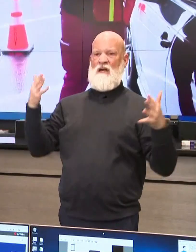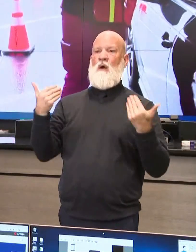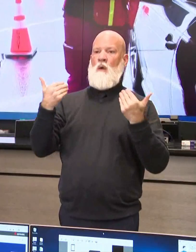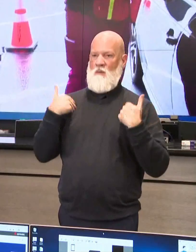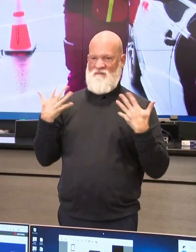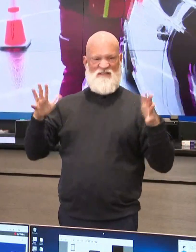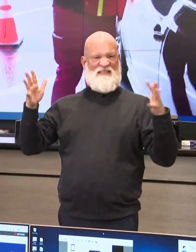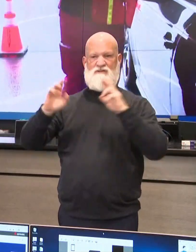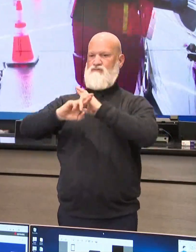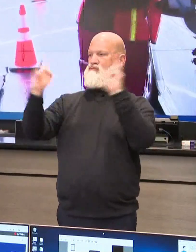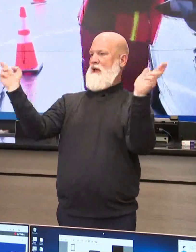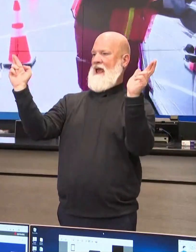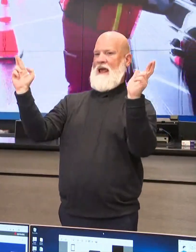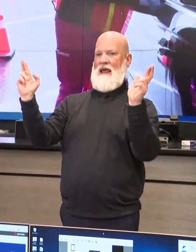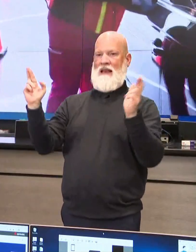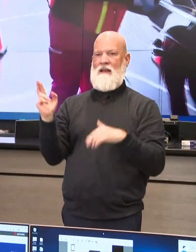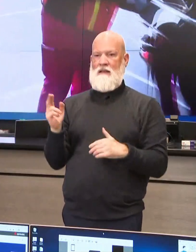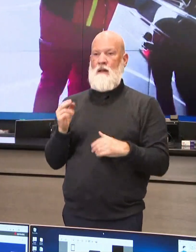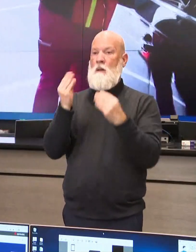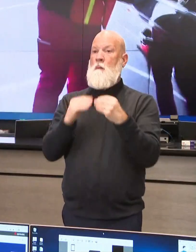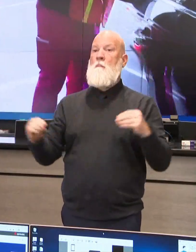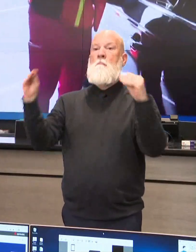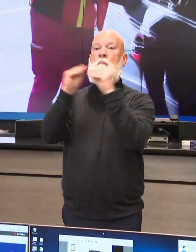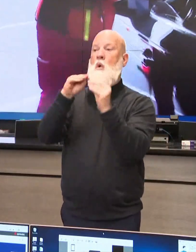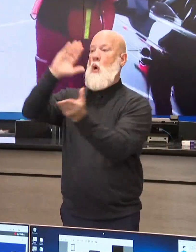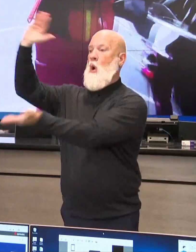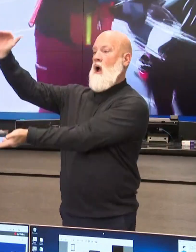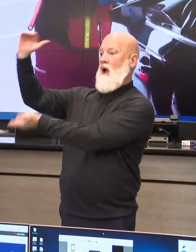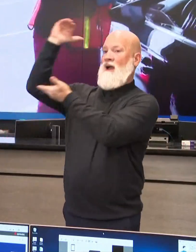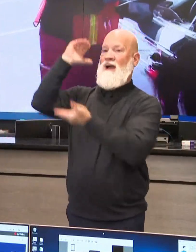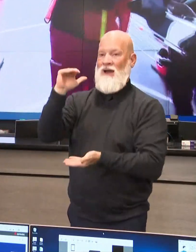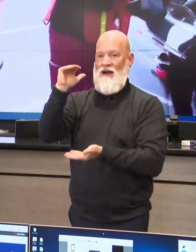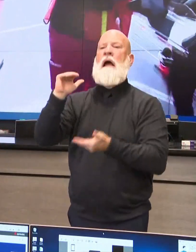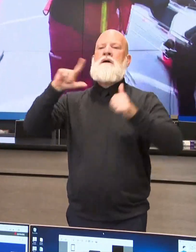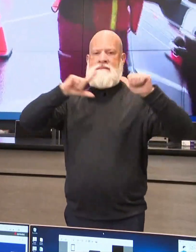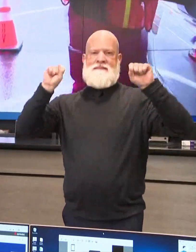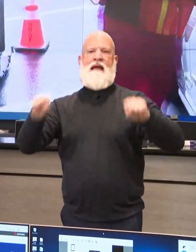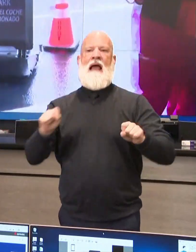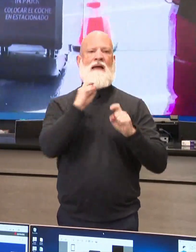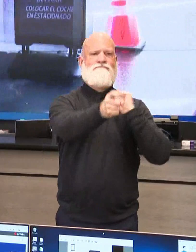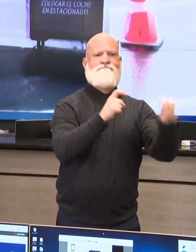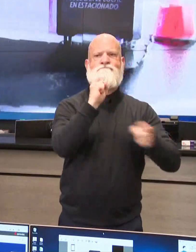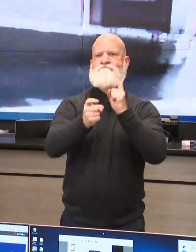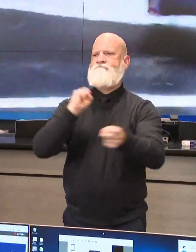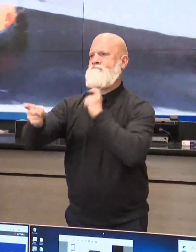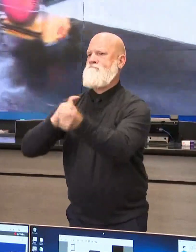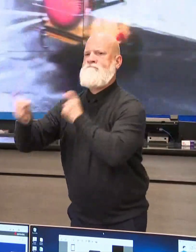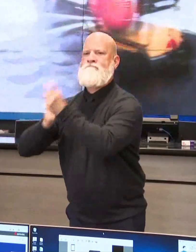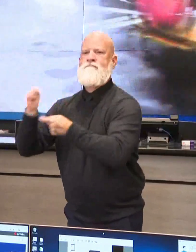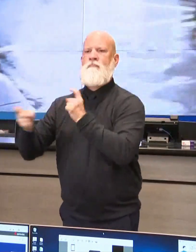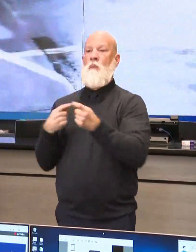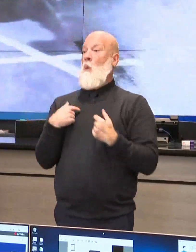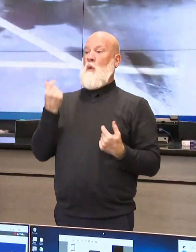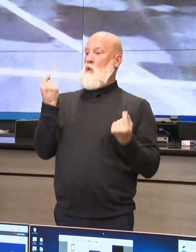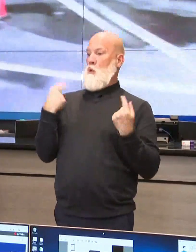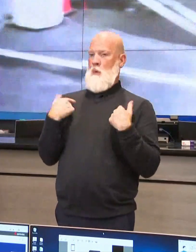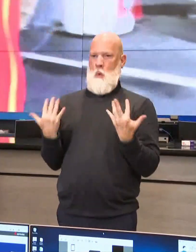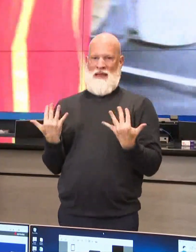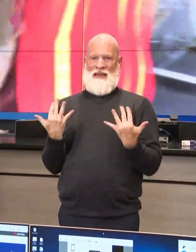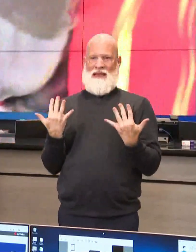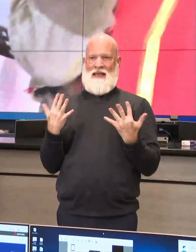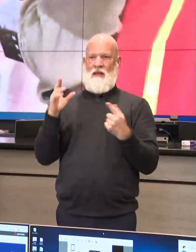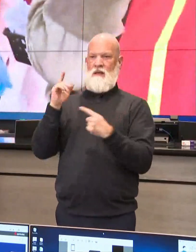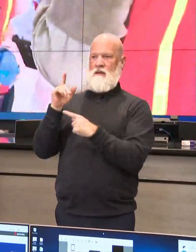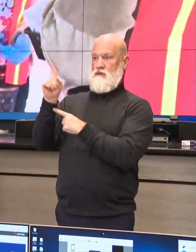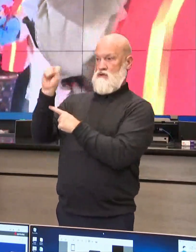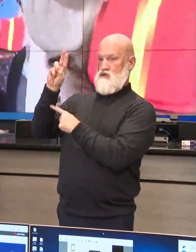could double what we're doing. So we just need that supply from the federal government. And when we can do that, we can not only expand our sites,